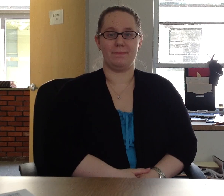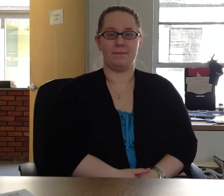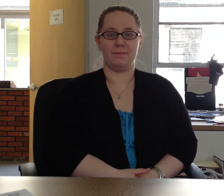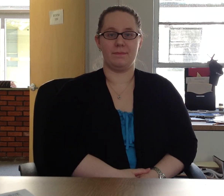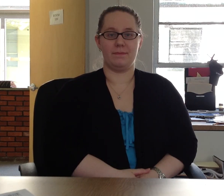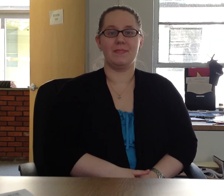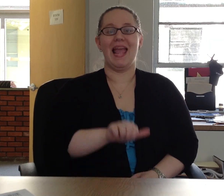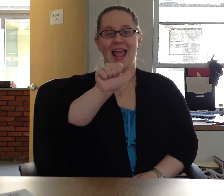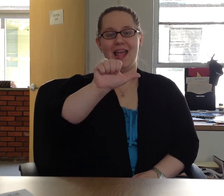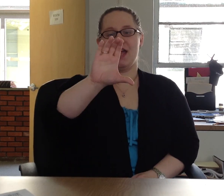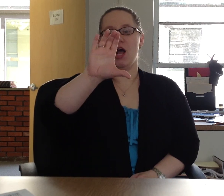A.